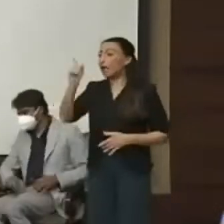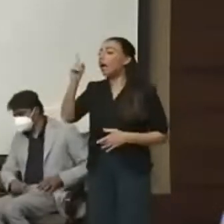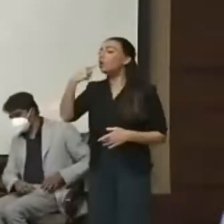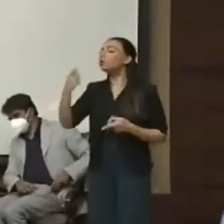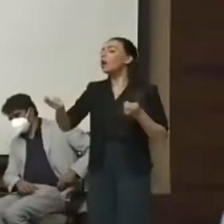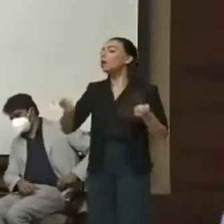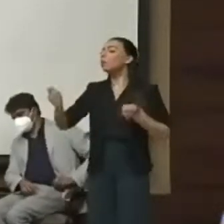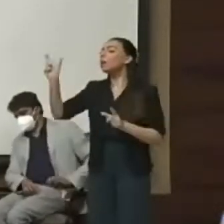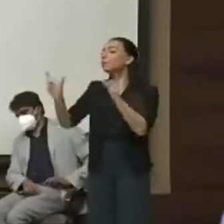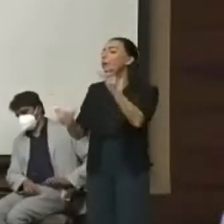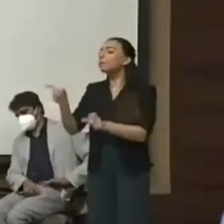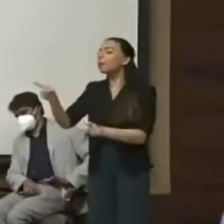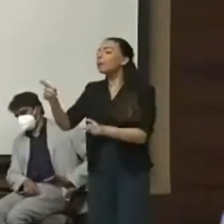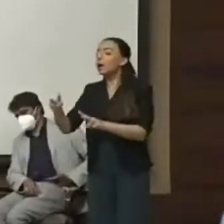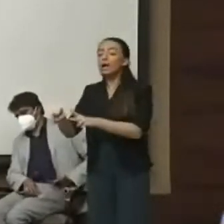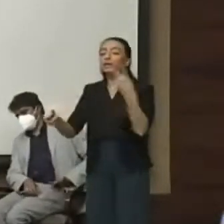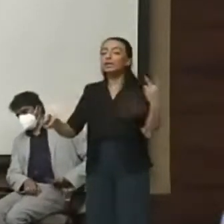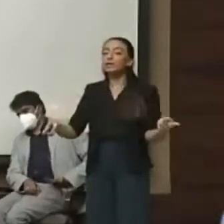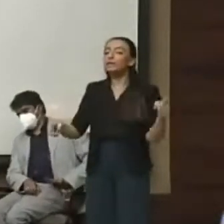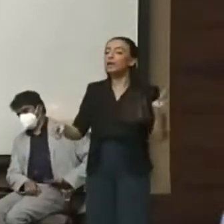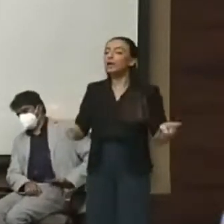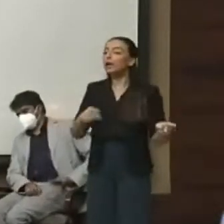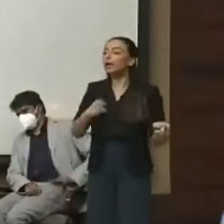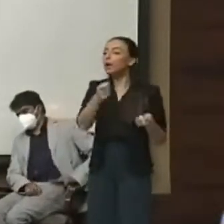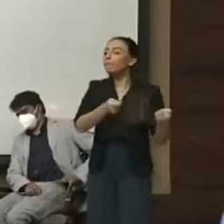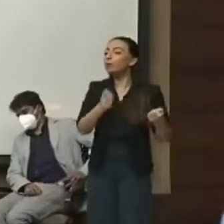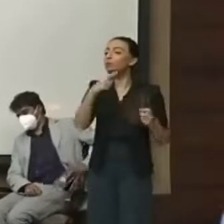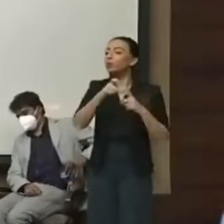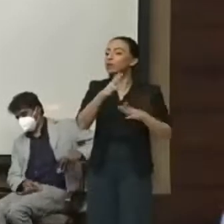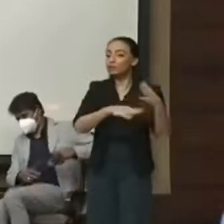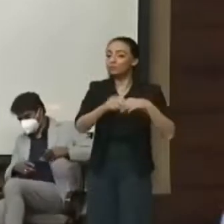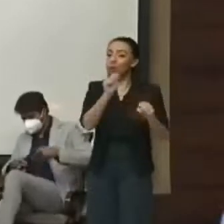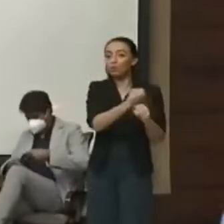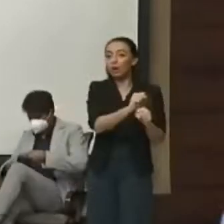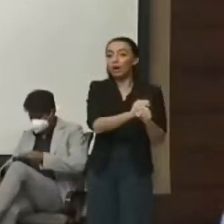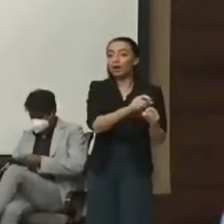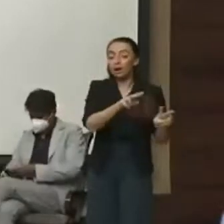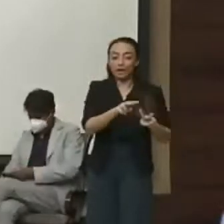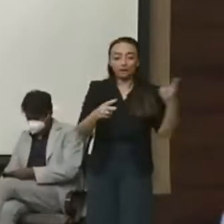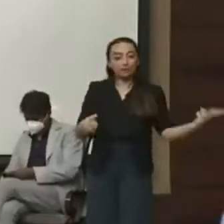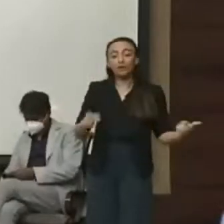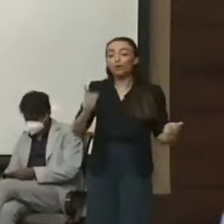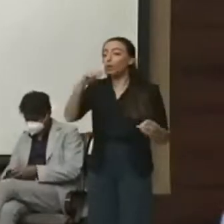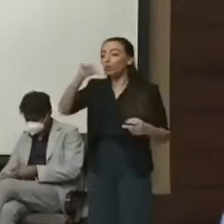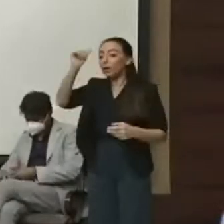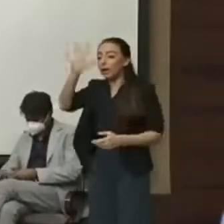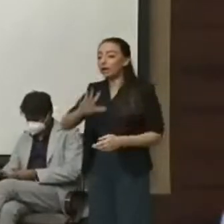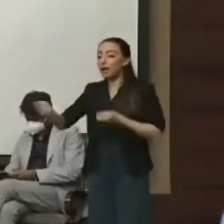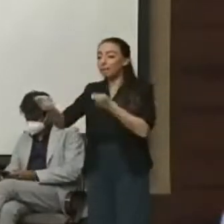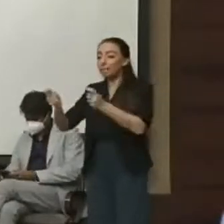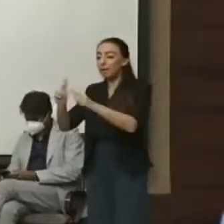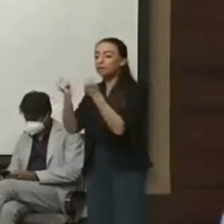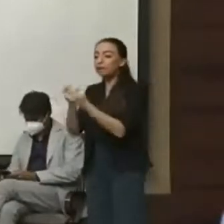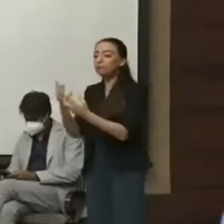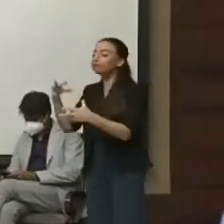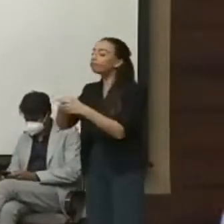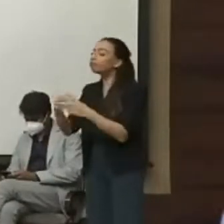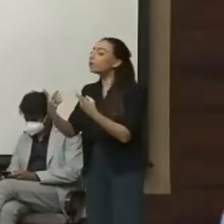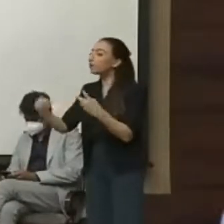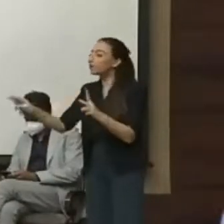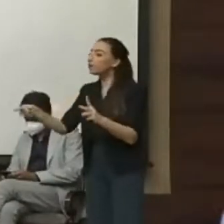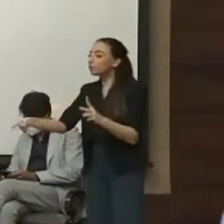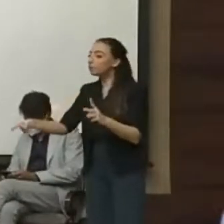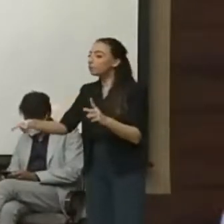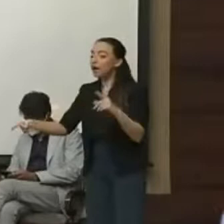different from the people who actually manage and work for disability. And as a result, the people who run the country very